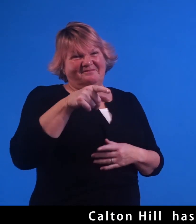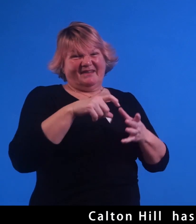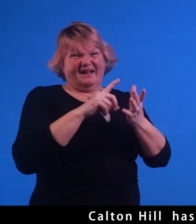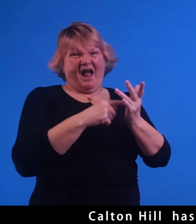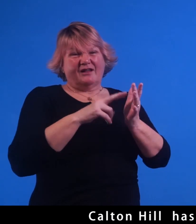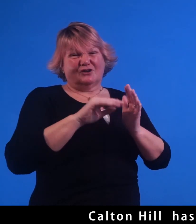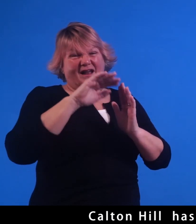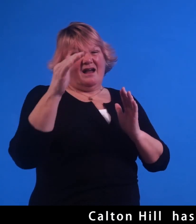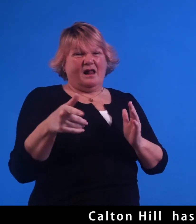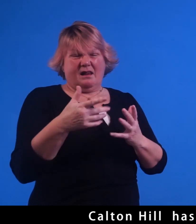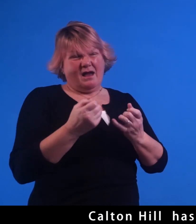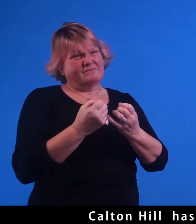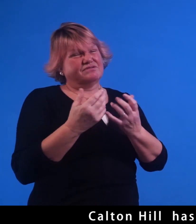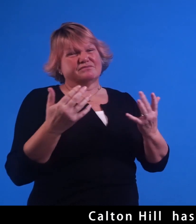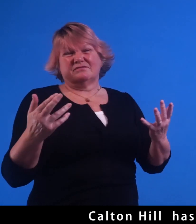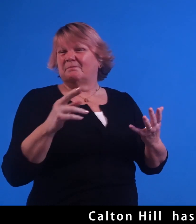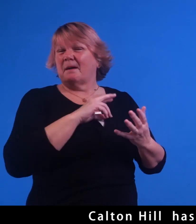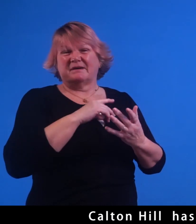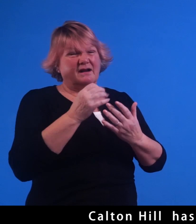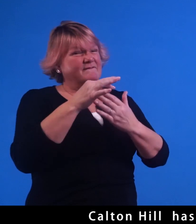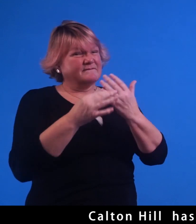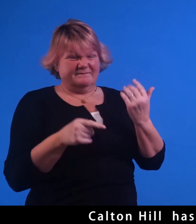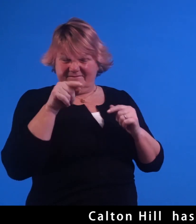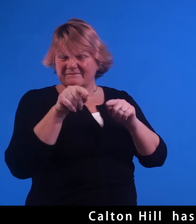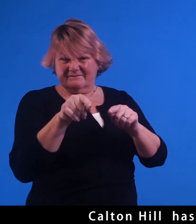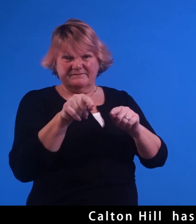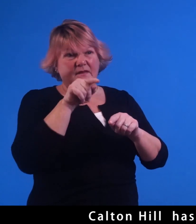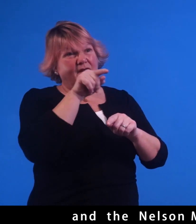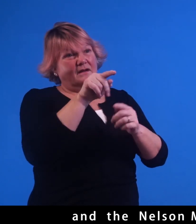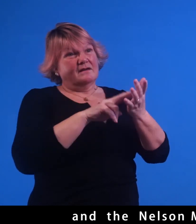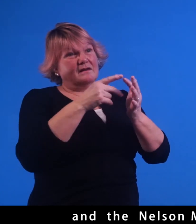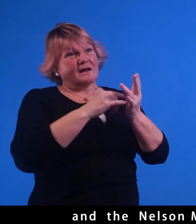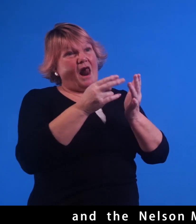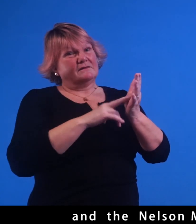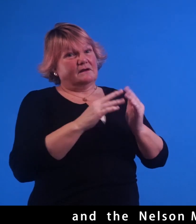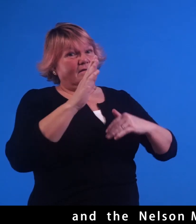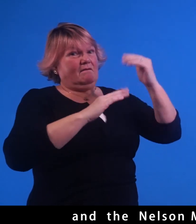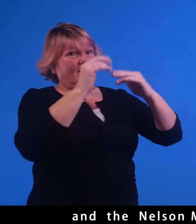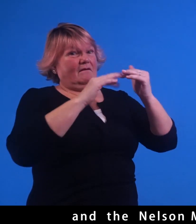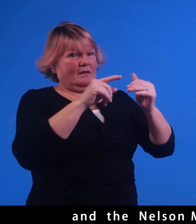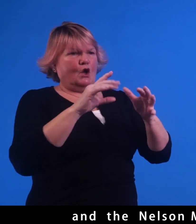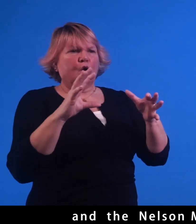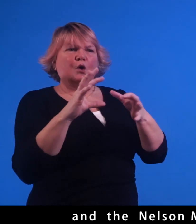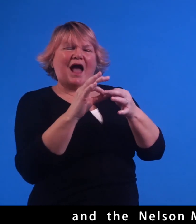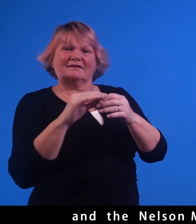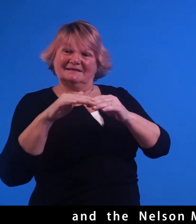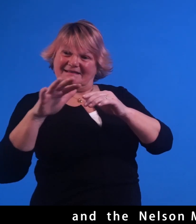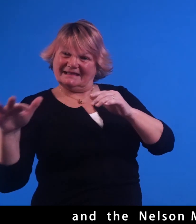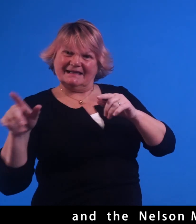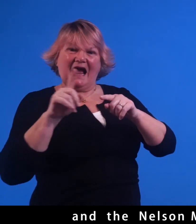Calton Hill has served many purposes, and the Nelson Monument unites the sea and